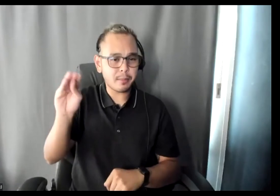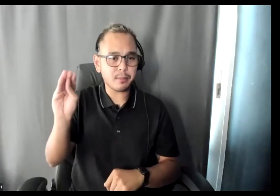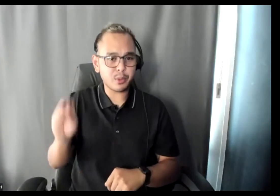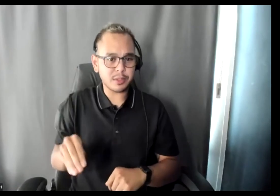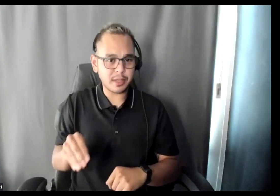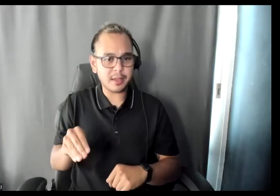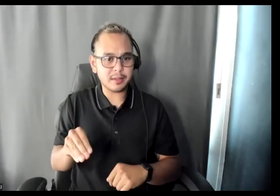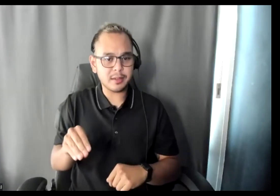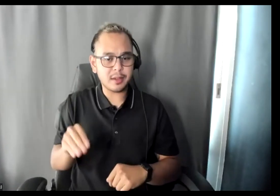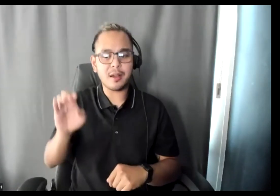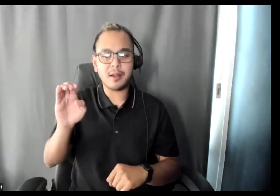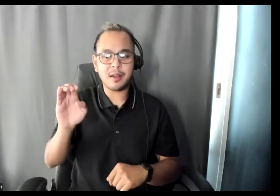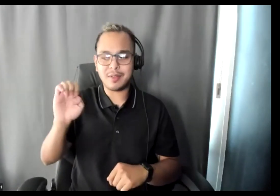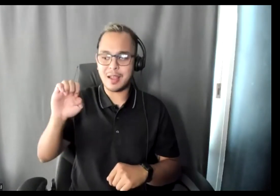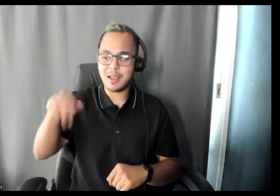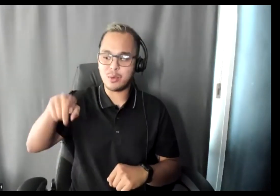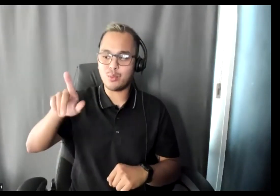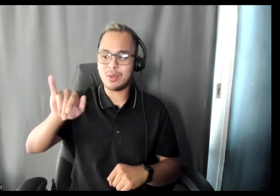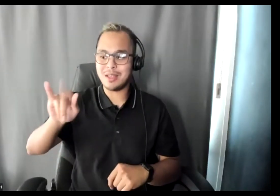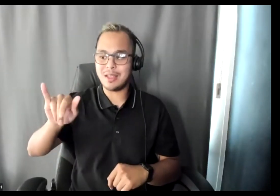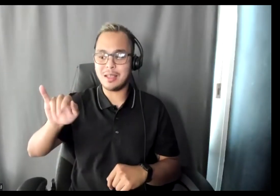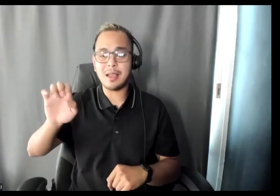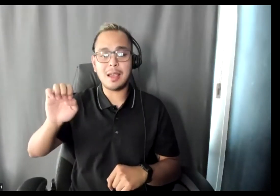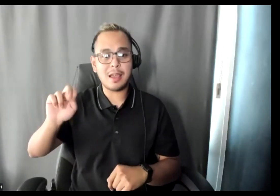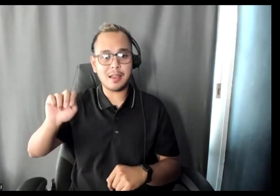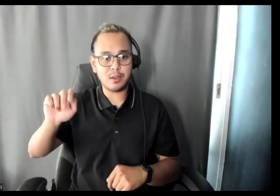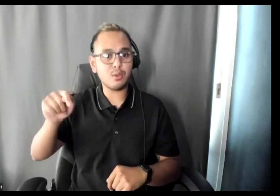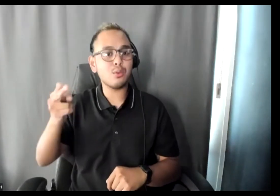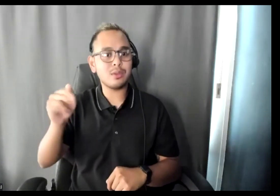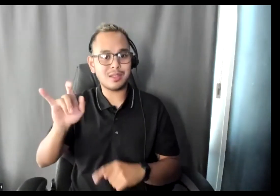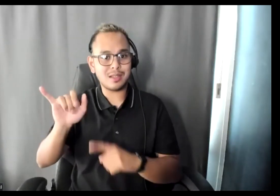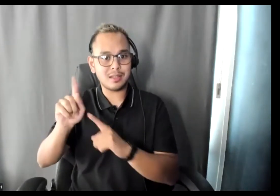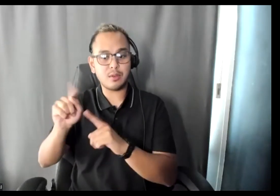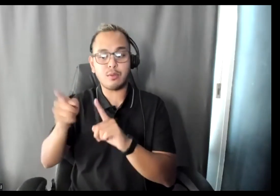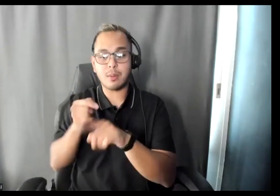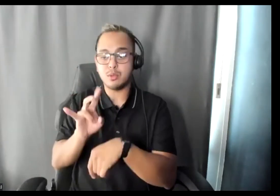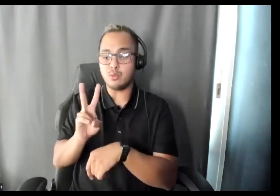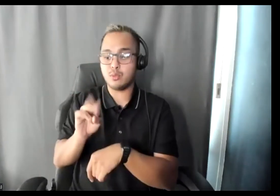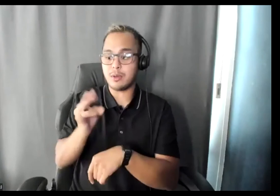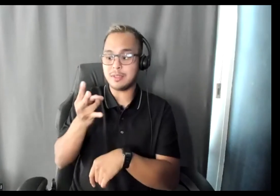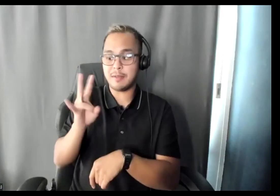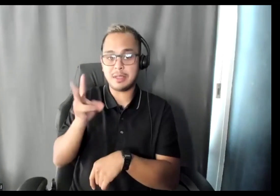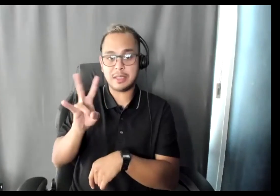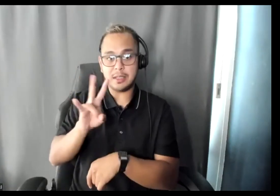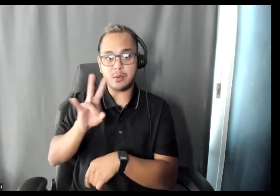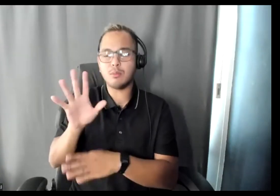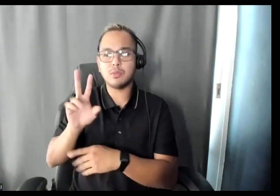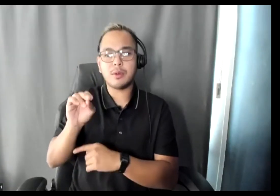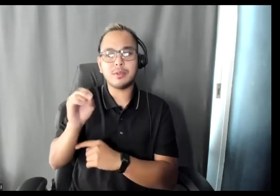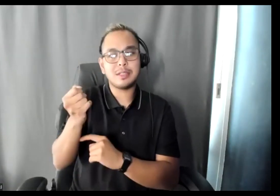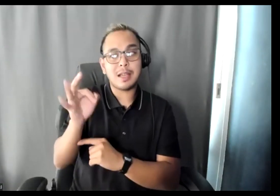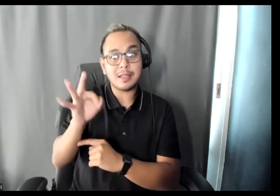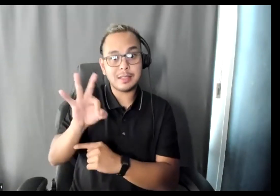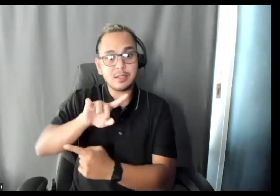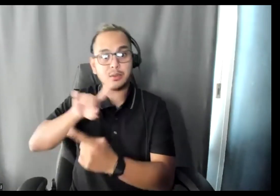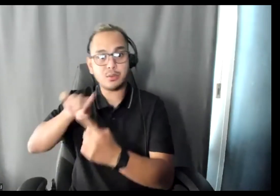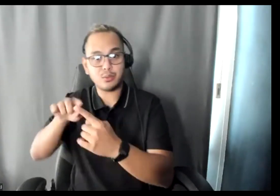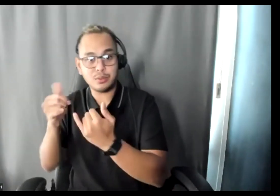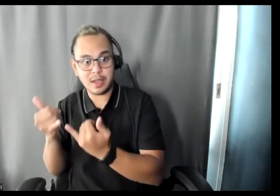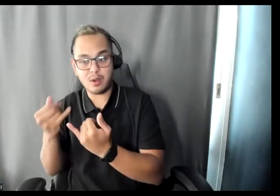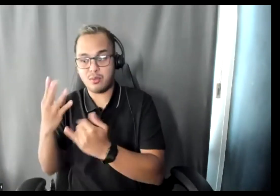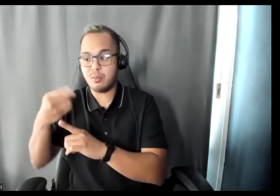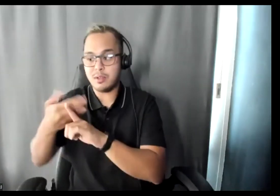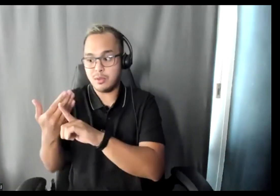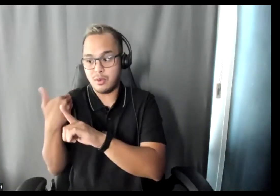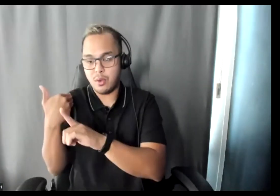of equity enthusiasts from the end of 2019 to a couple of months ago is incredibly significant, and just